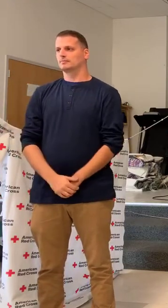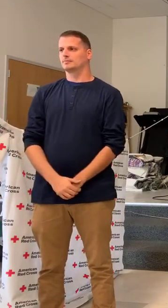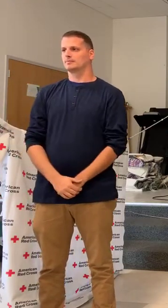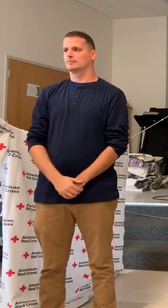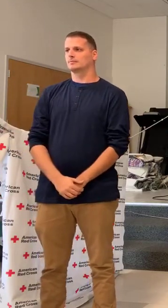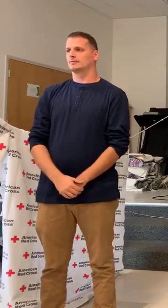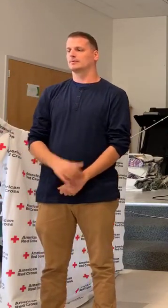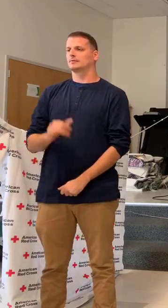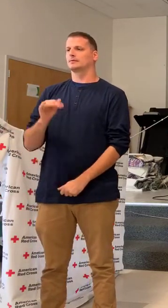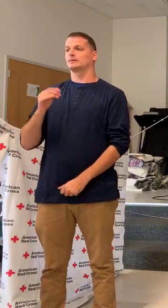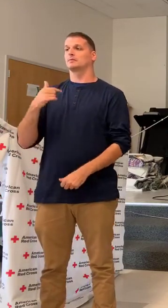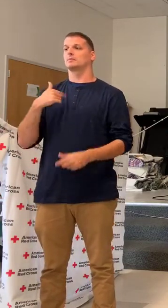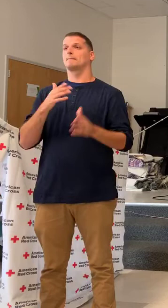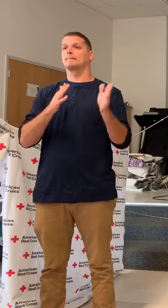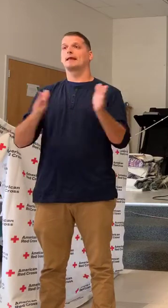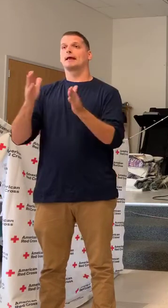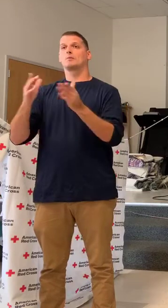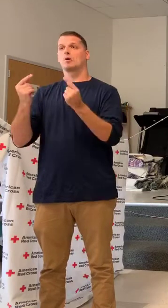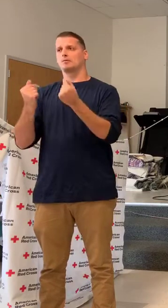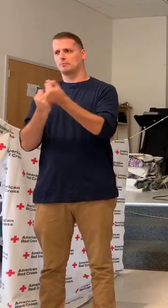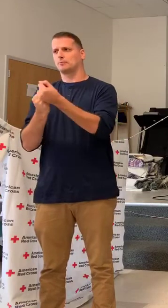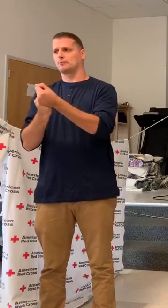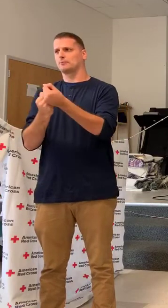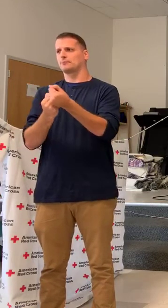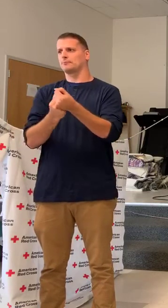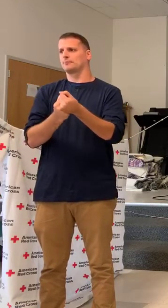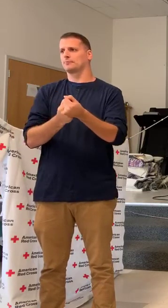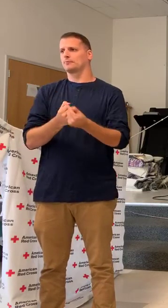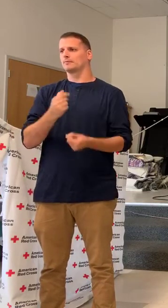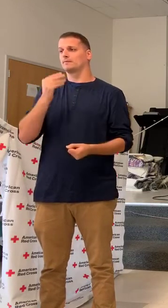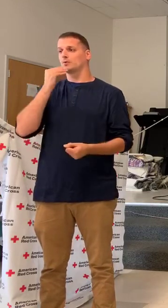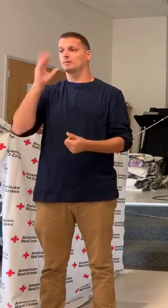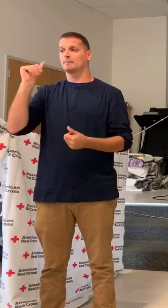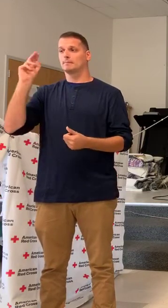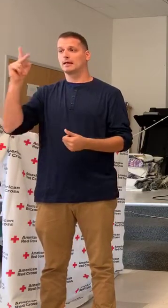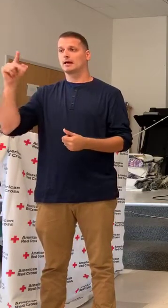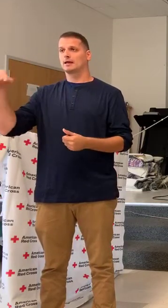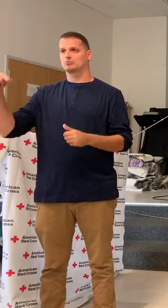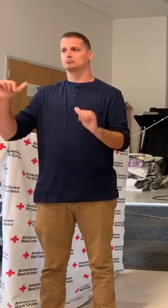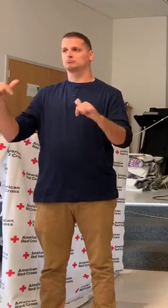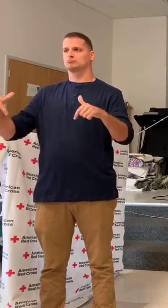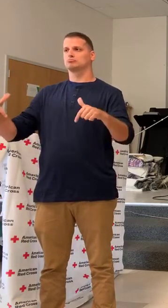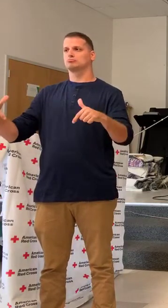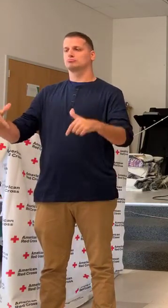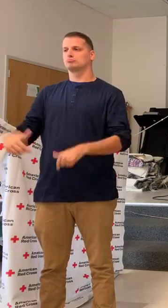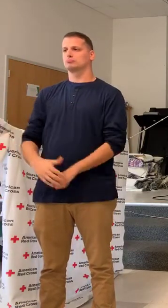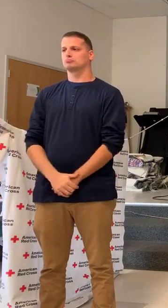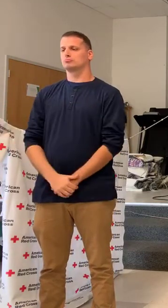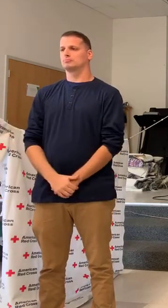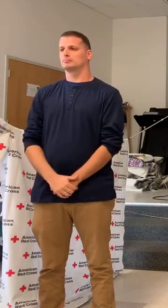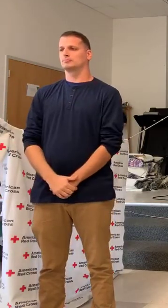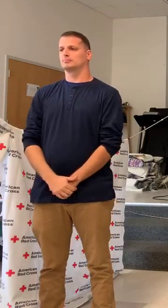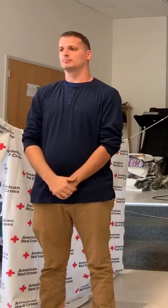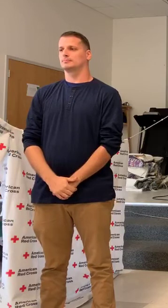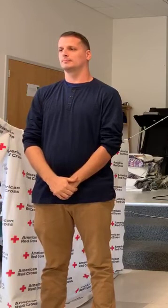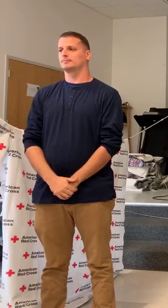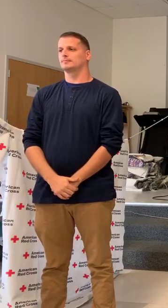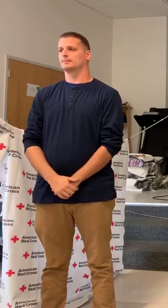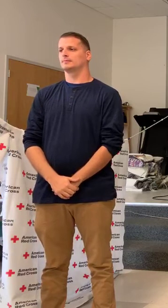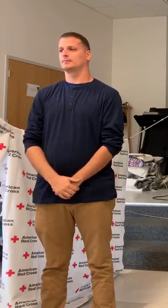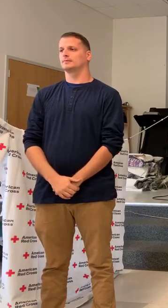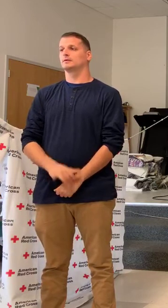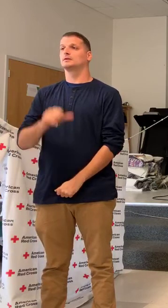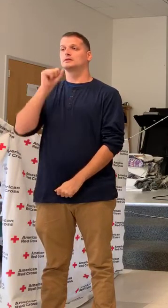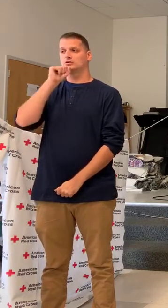to assist you. And I know that the food bank is going to be here to assist you, and the senior center is here, and